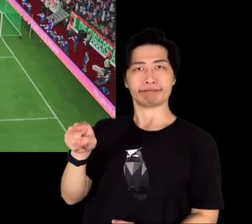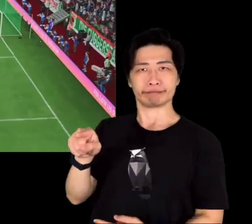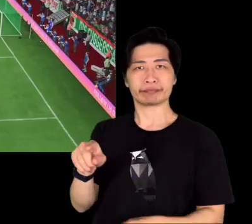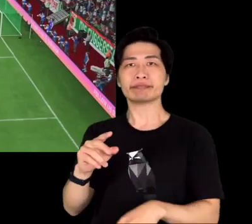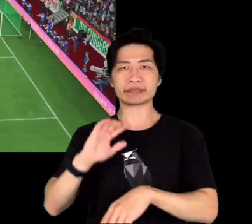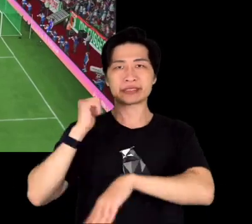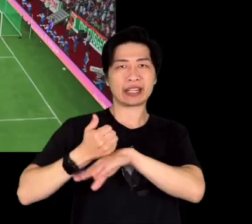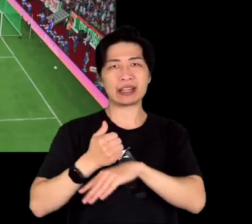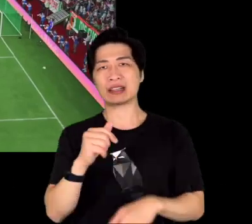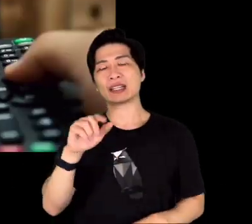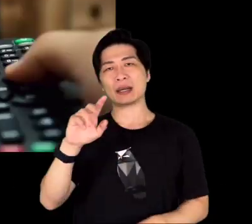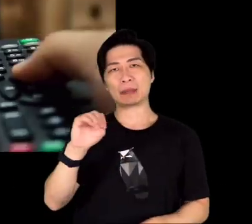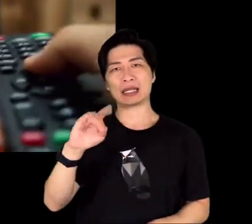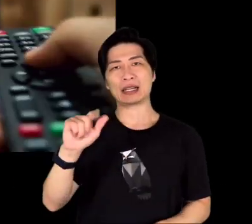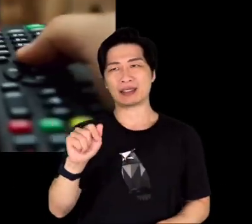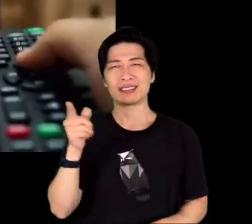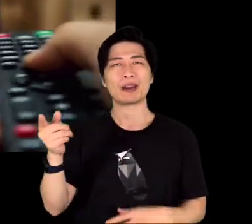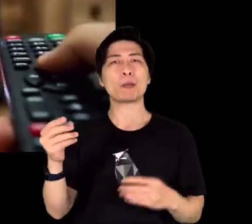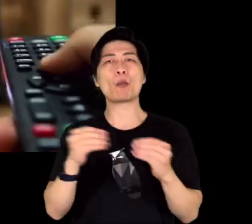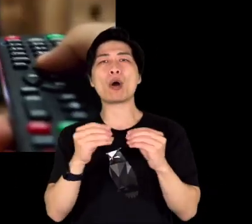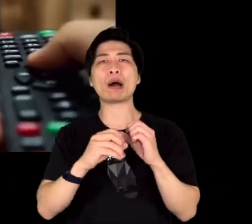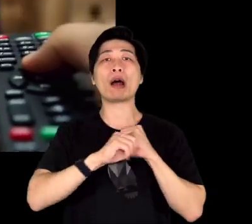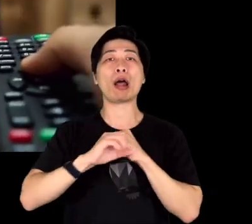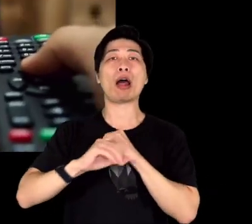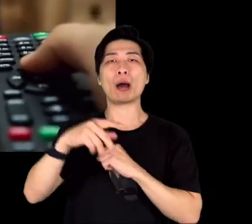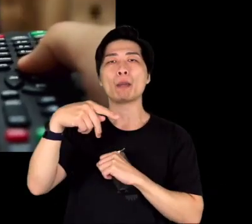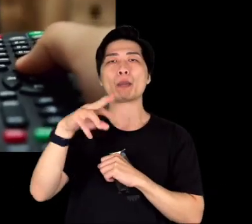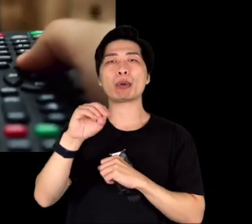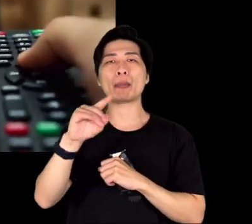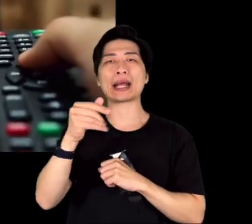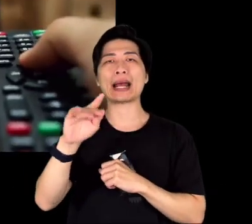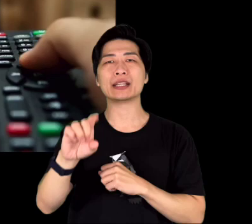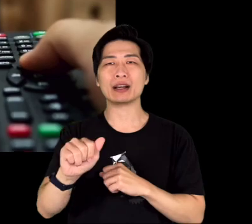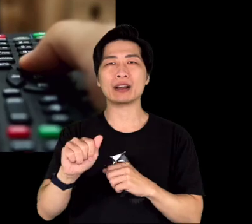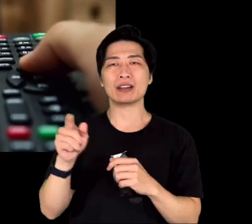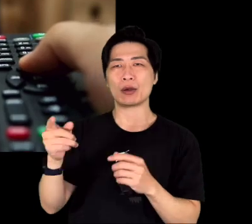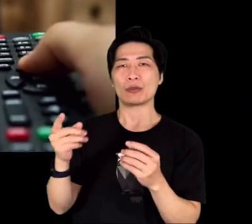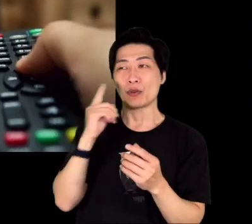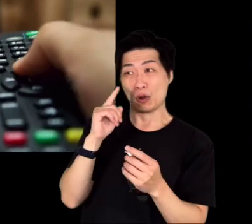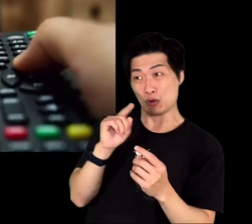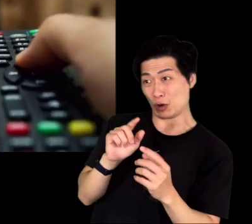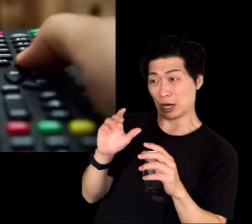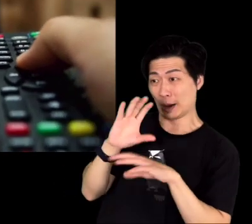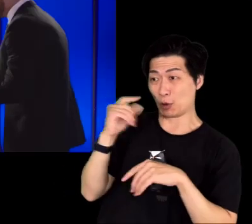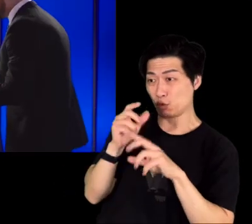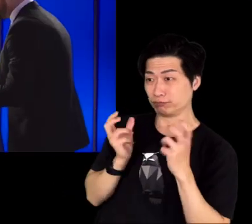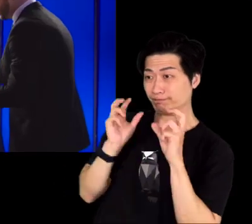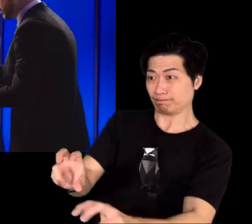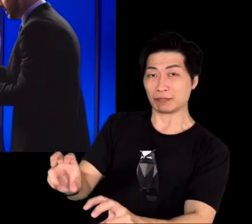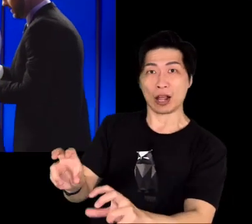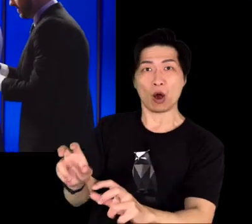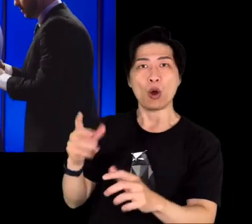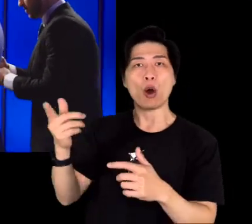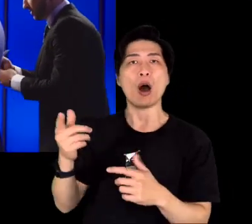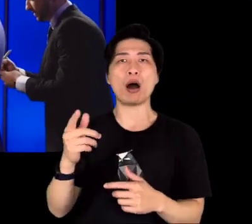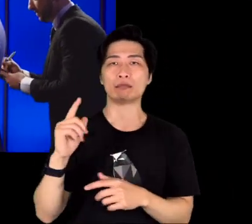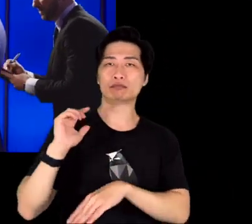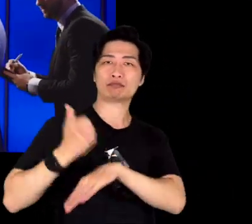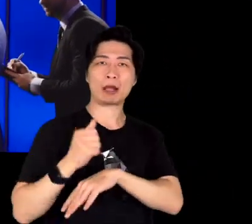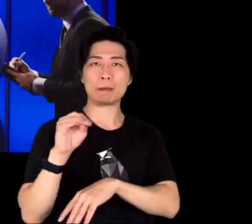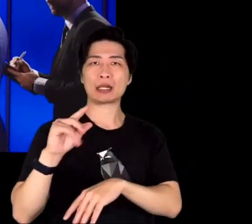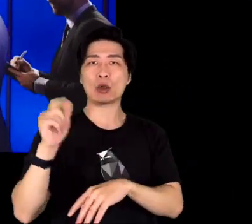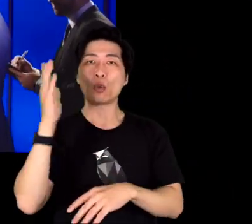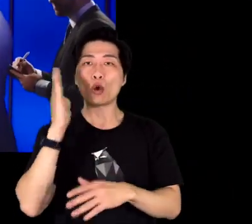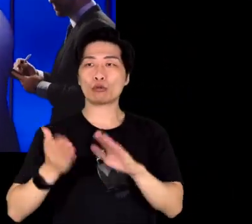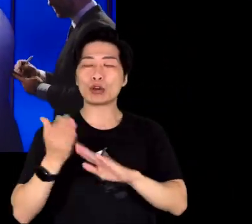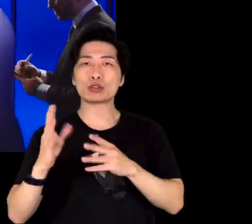the landscape of legacy media. As described, legacy media is more akin to a propaganda as a service company. If you are a company that has invested heavily